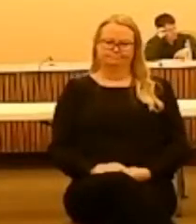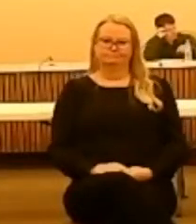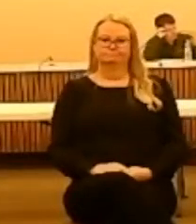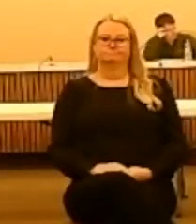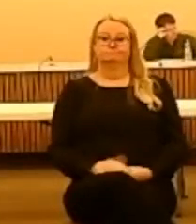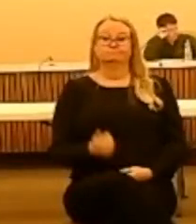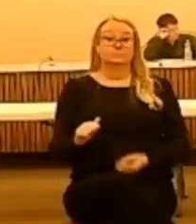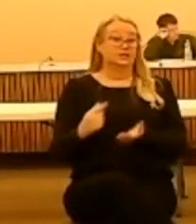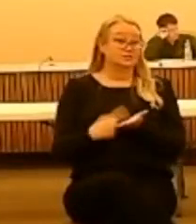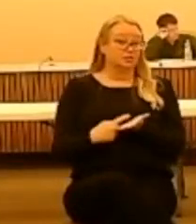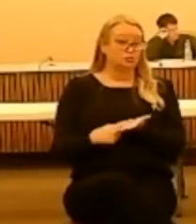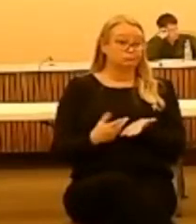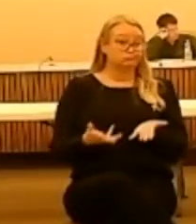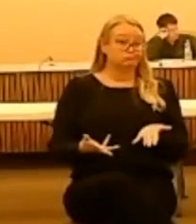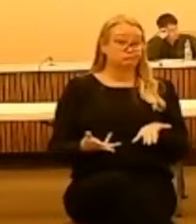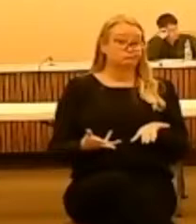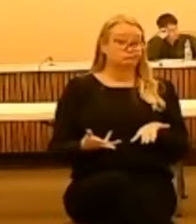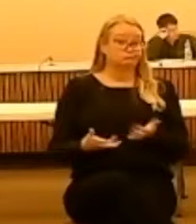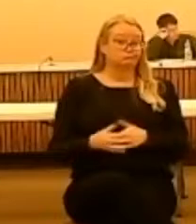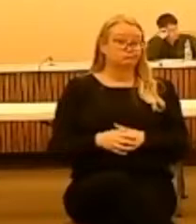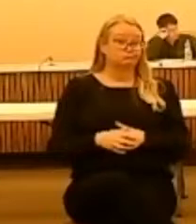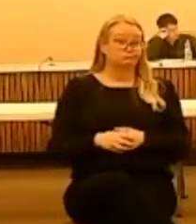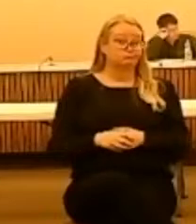Any discussion?